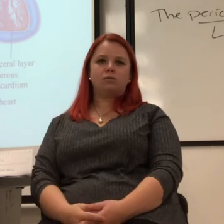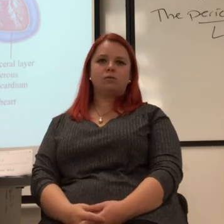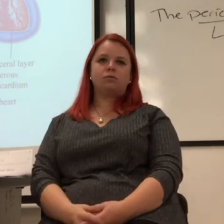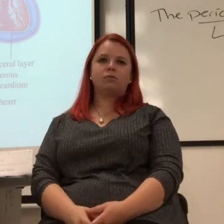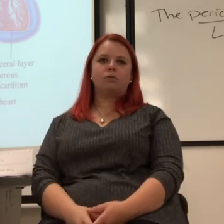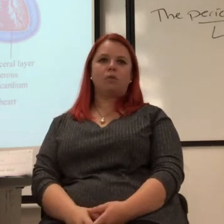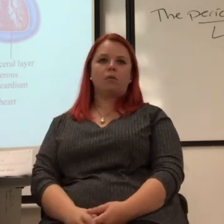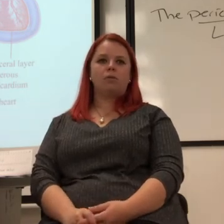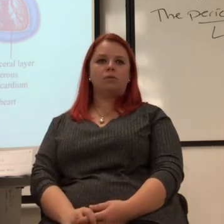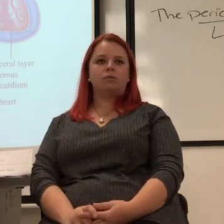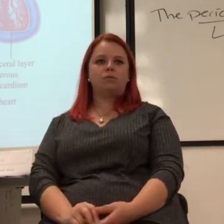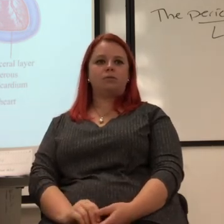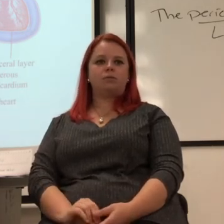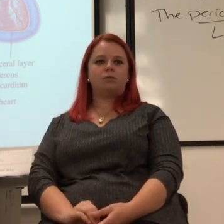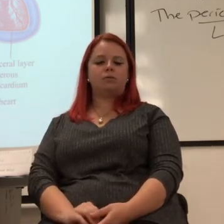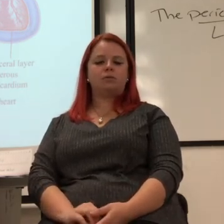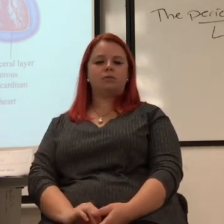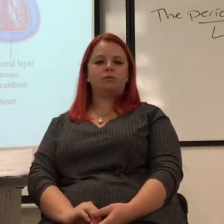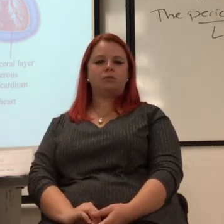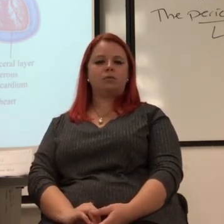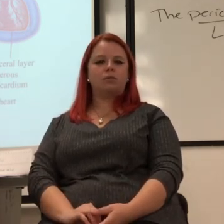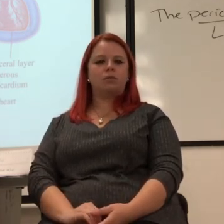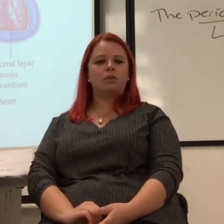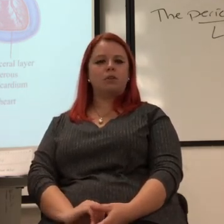Double membrane